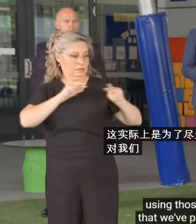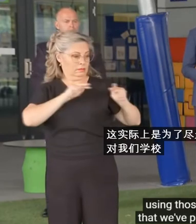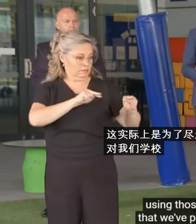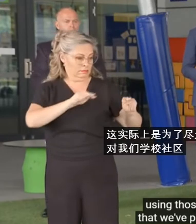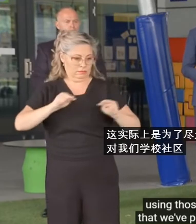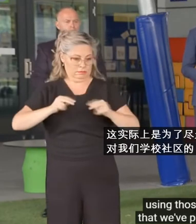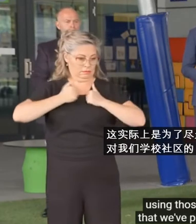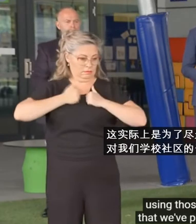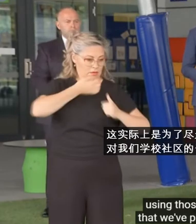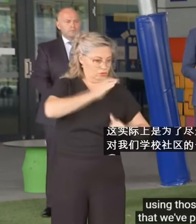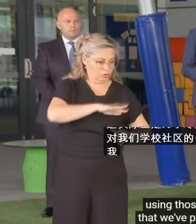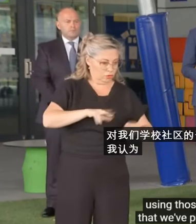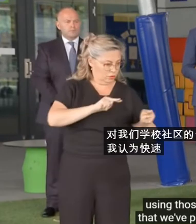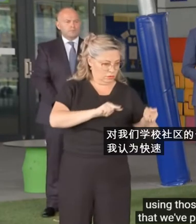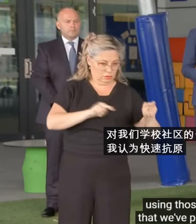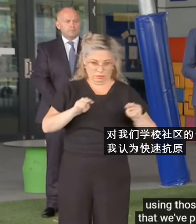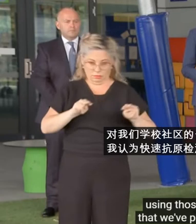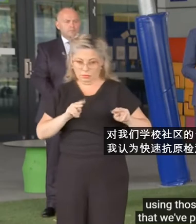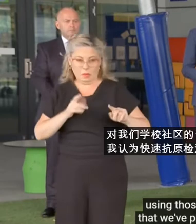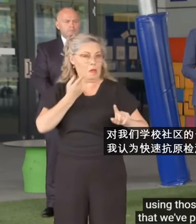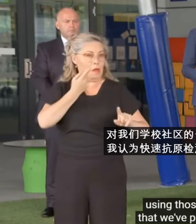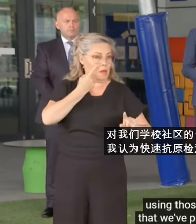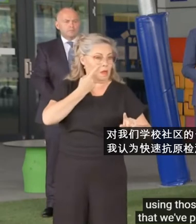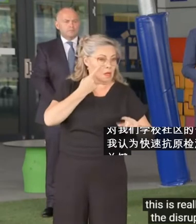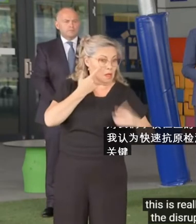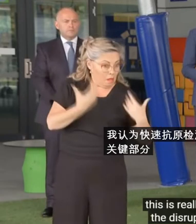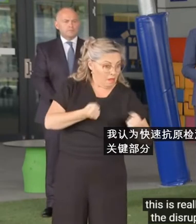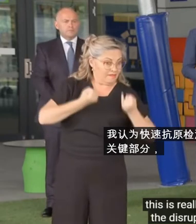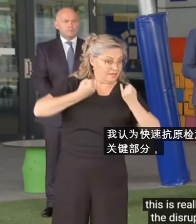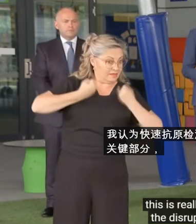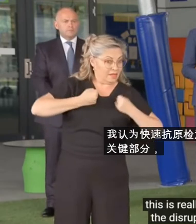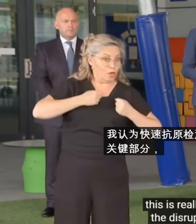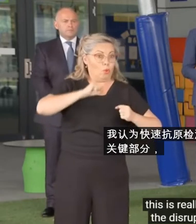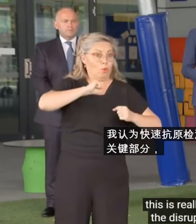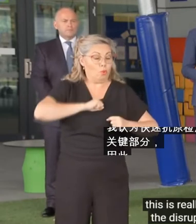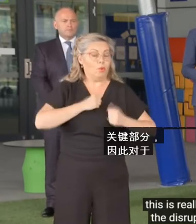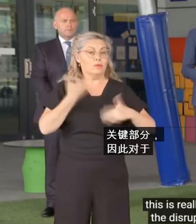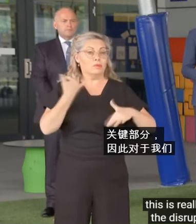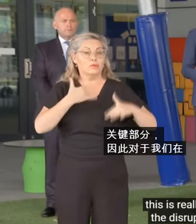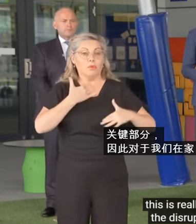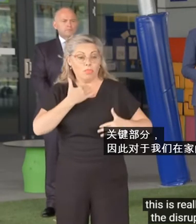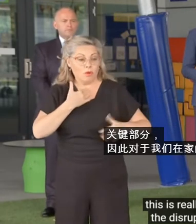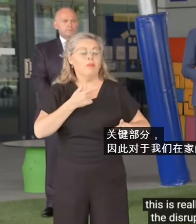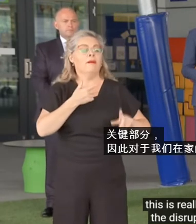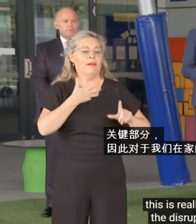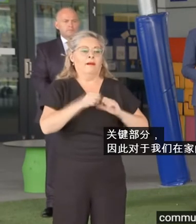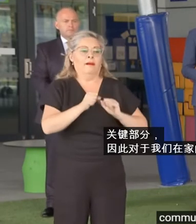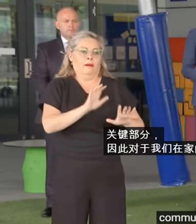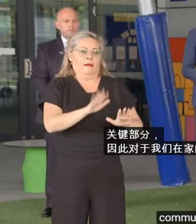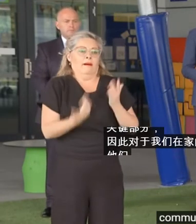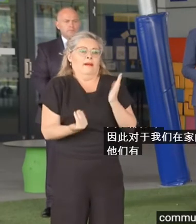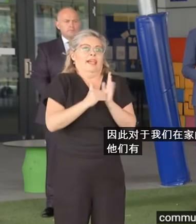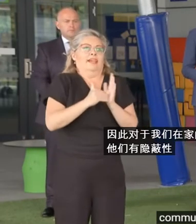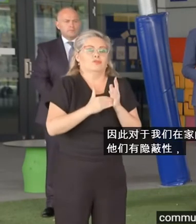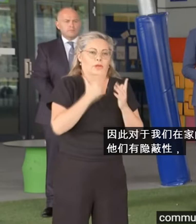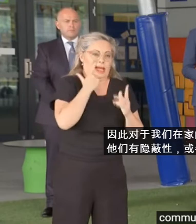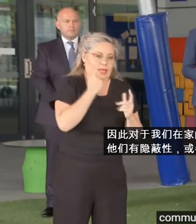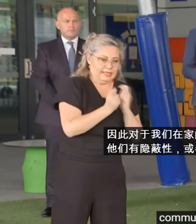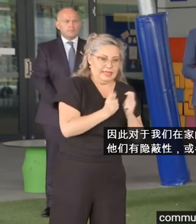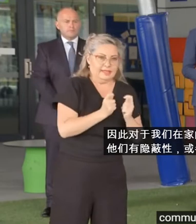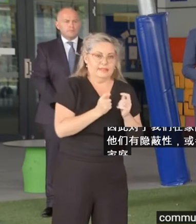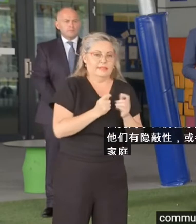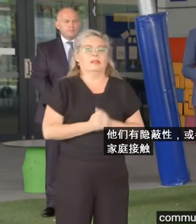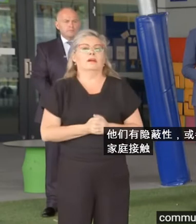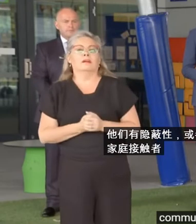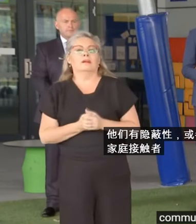the disruption to our school communities, and I think rapid antigen tests will be a key part of that. So for our students who are home because they have COVID